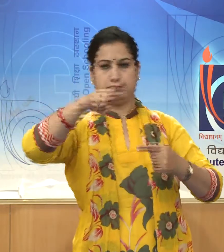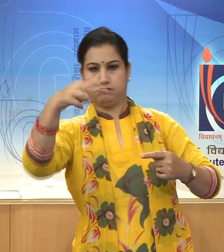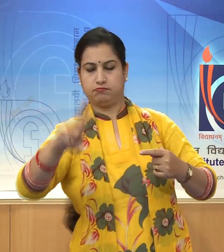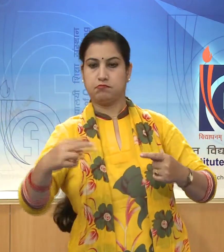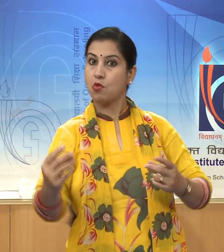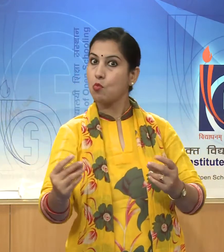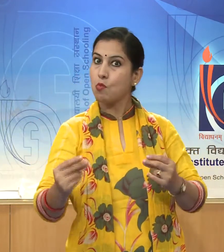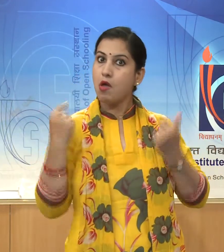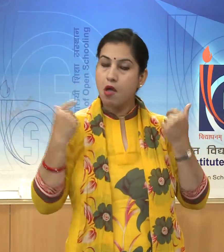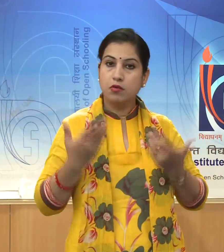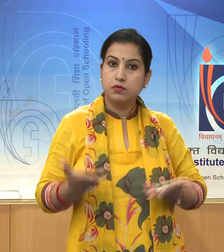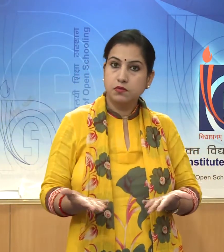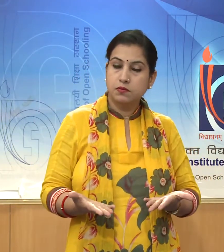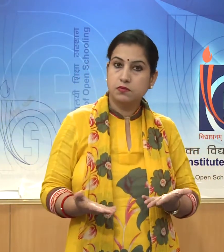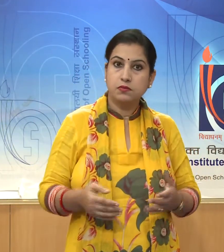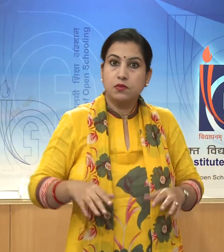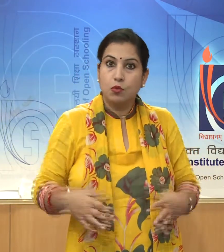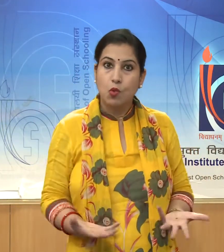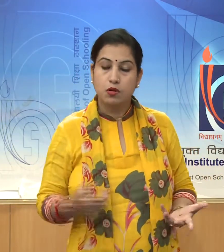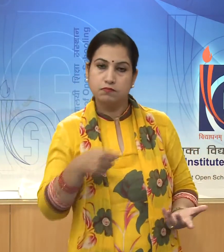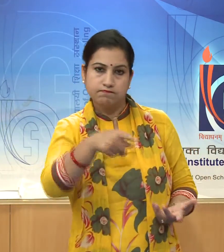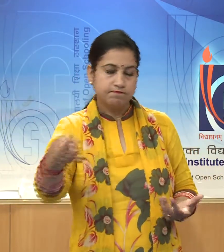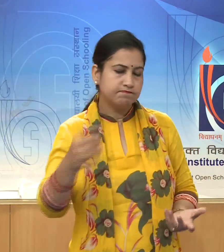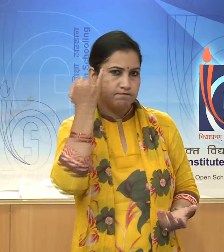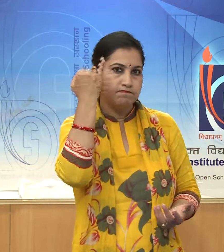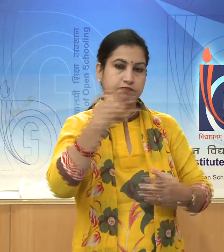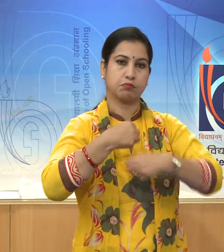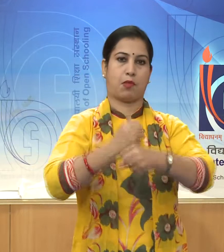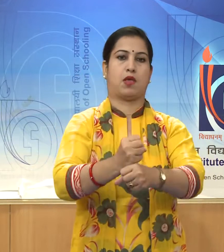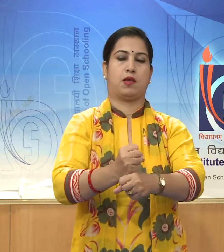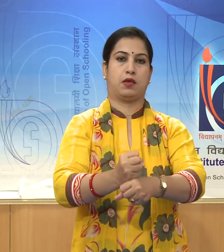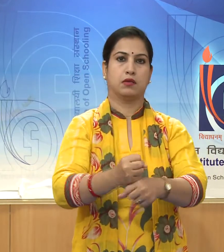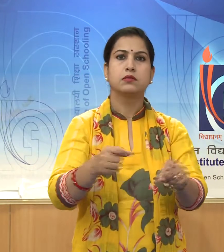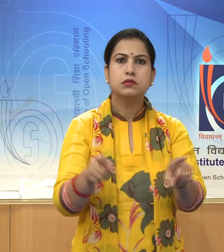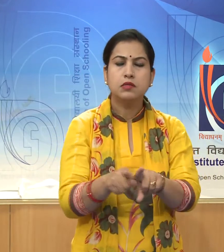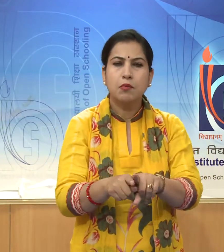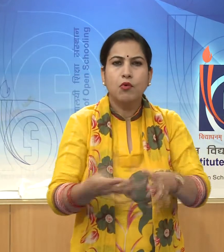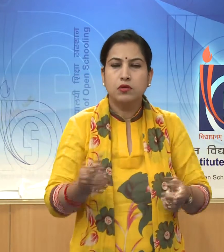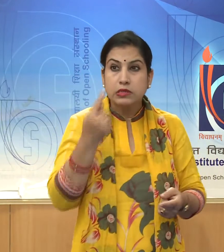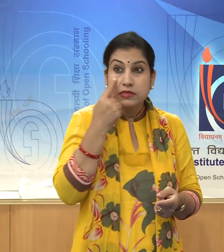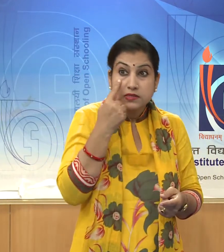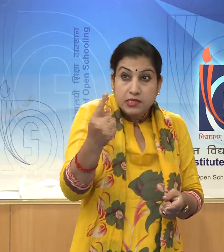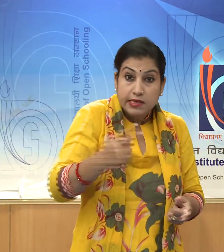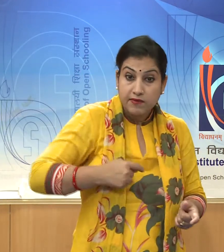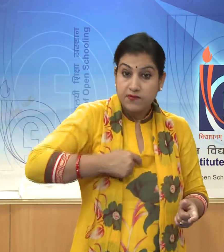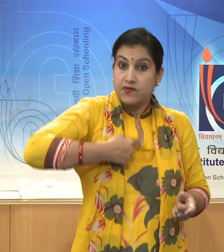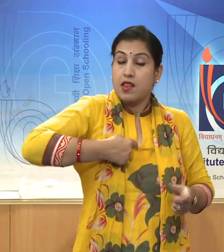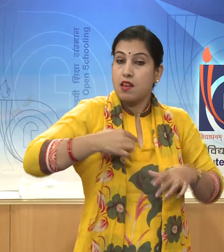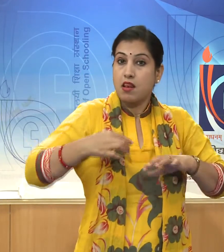working quickly to create an impression of